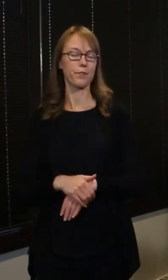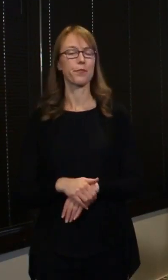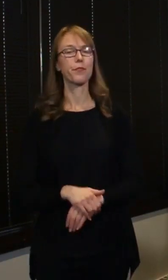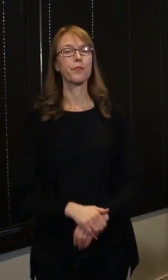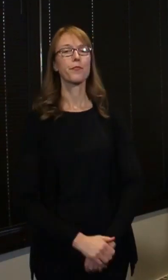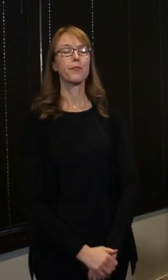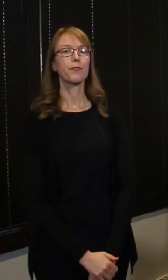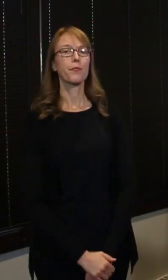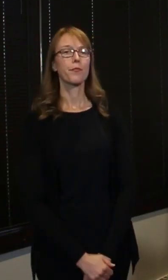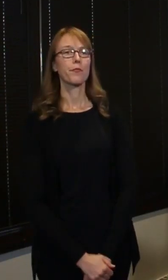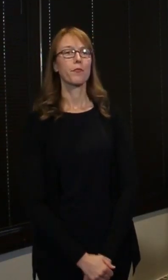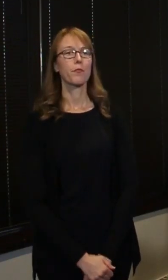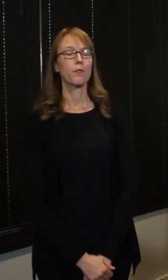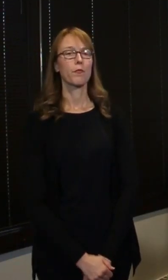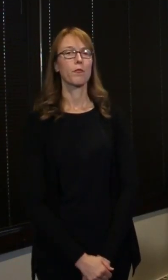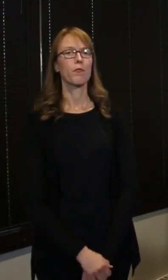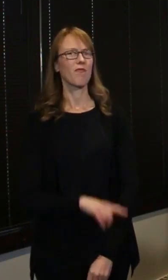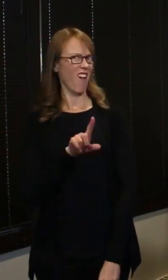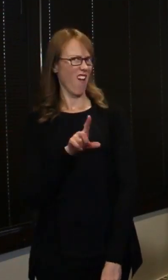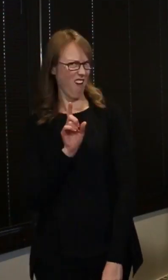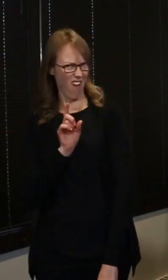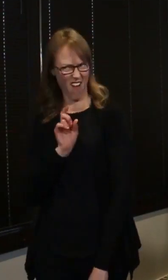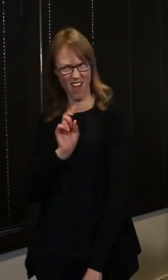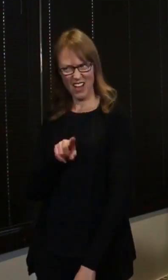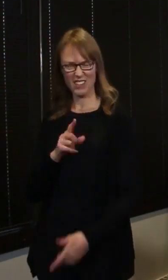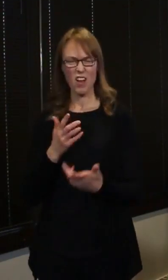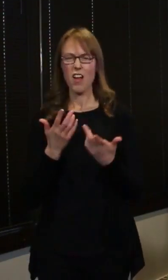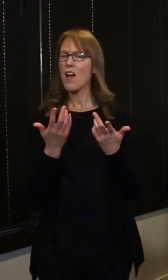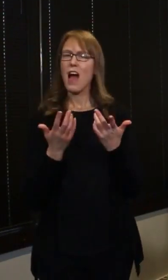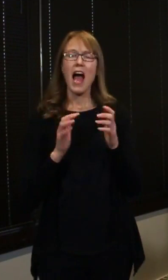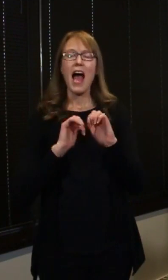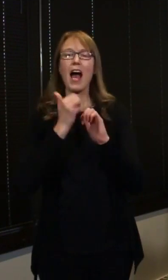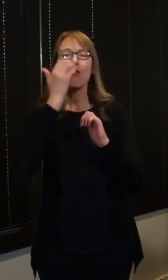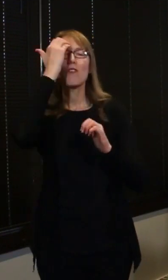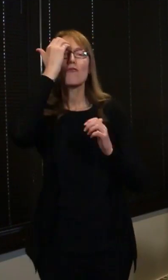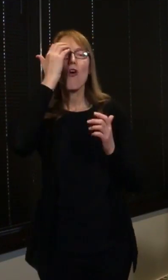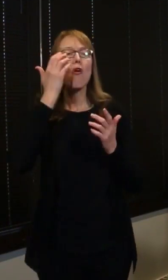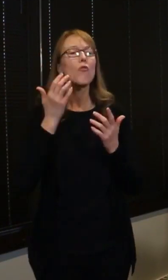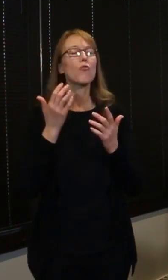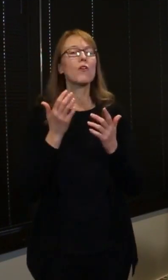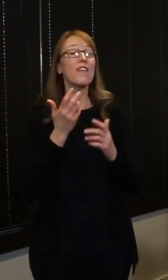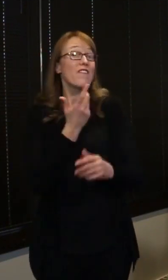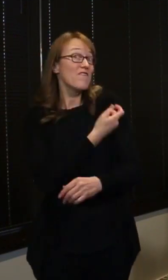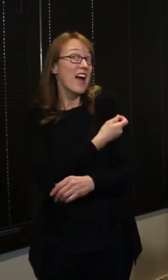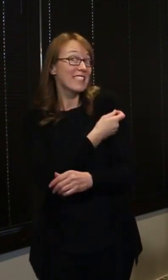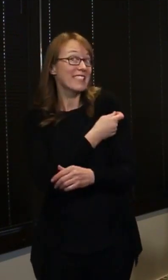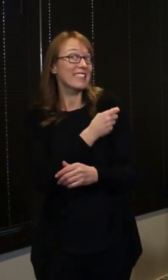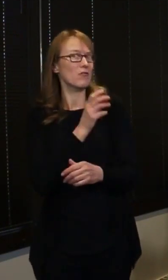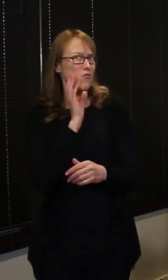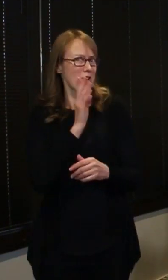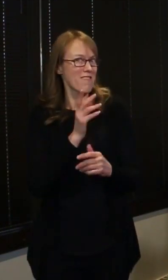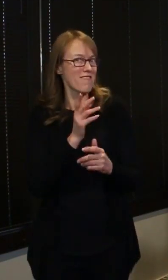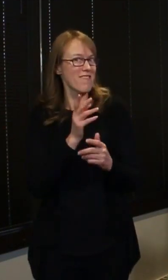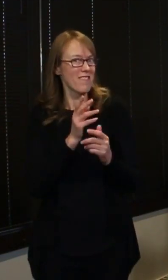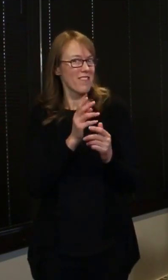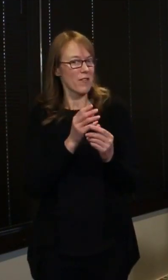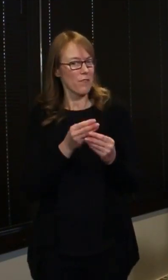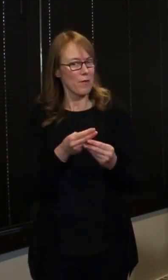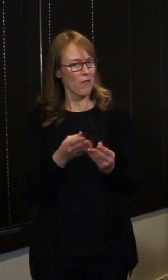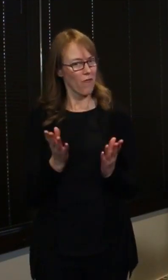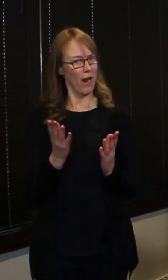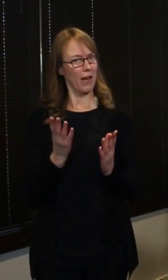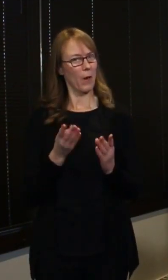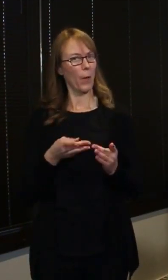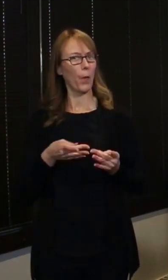vaccination rollout goes smoothly and that people who should be getting vaccinated first aren't cut by people who don't